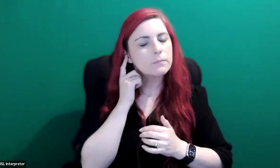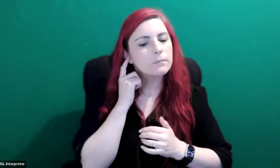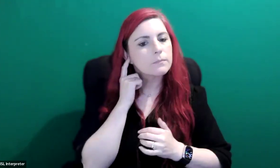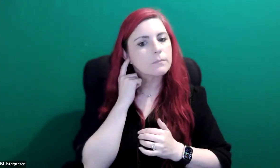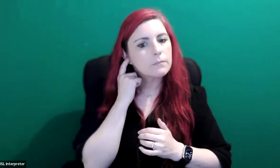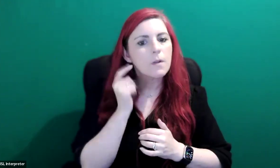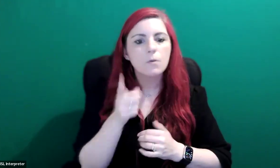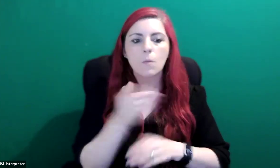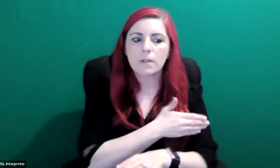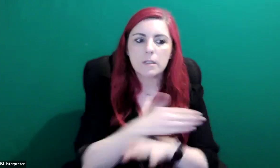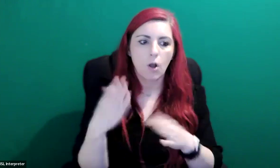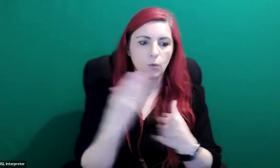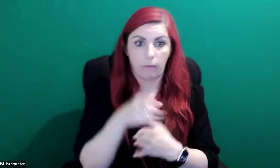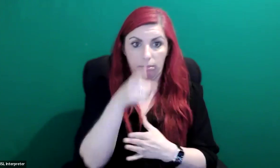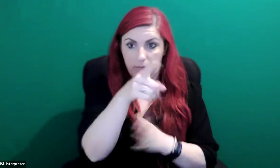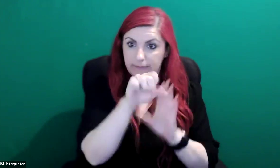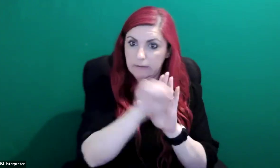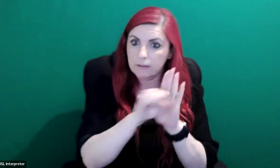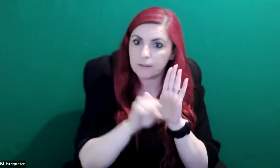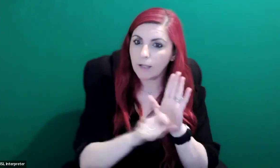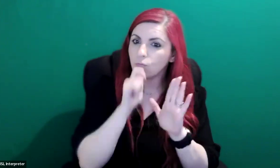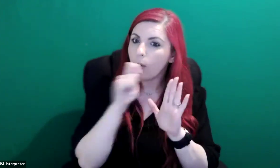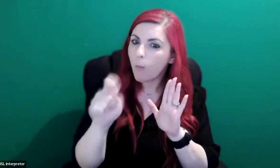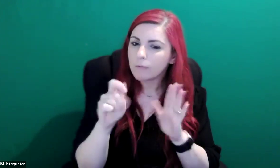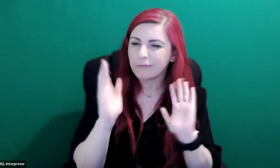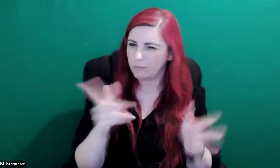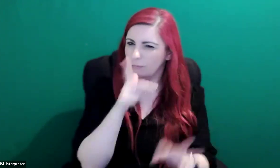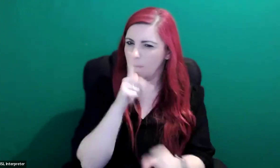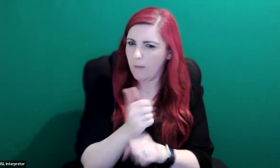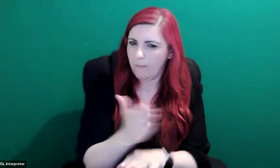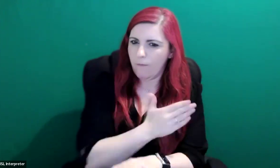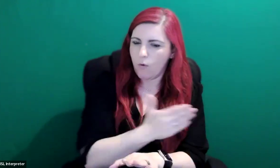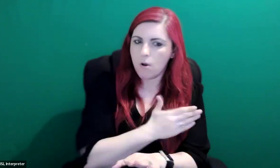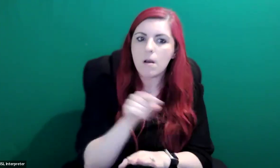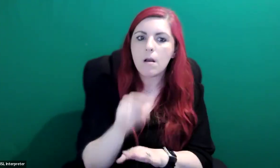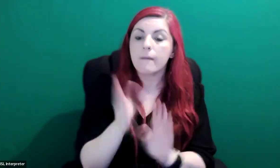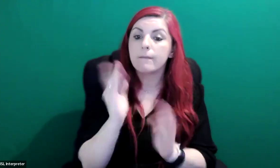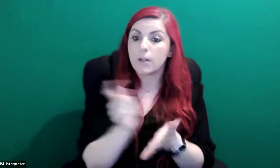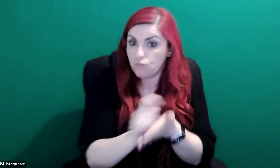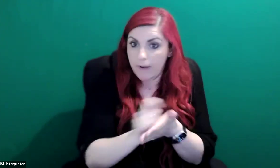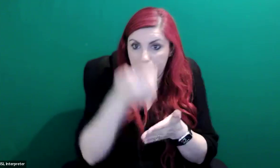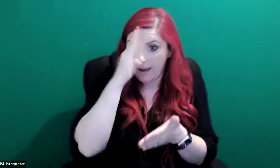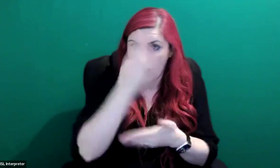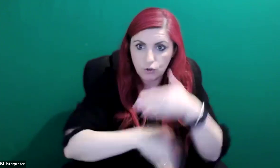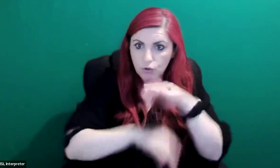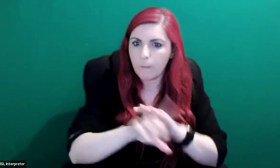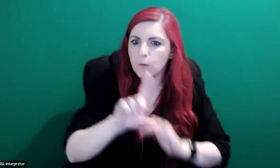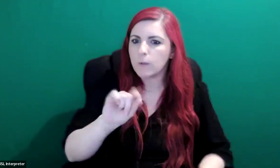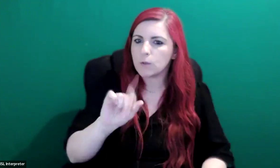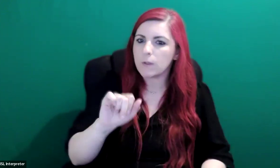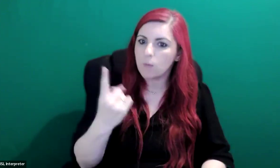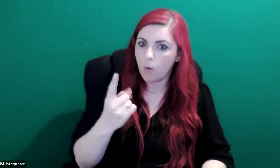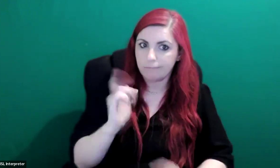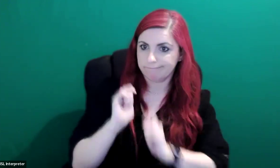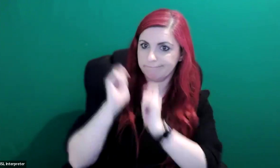So we begin with the state report, which, as we've talked about, has been written by the Irish government already. In 2021, it was submitted